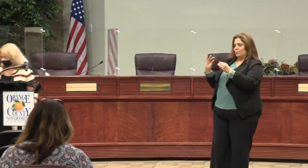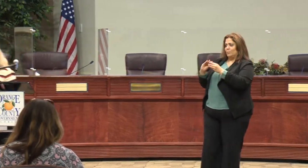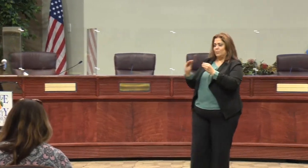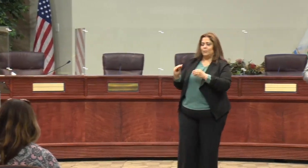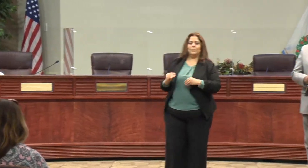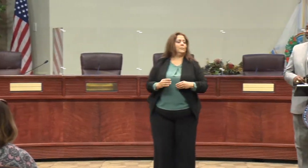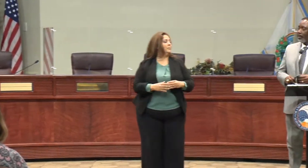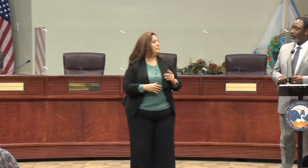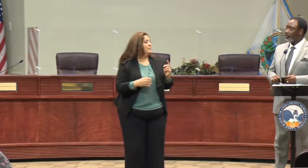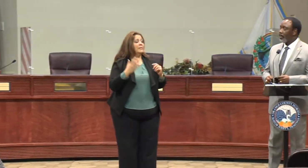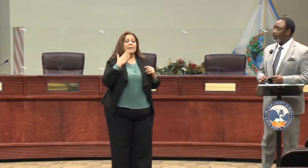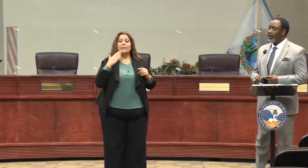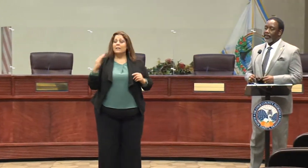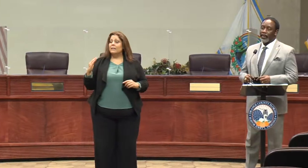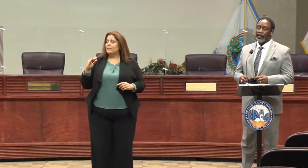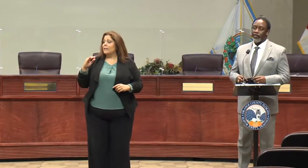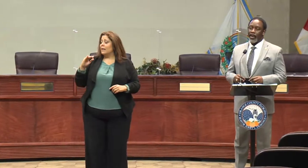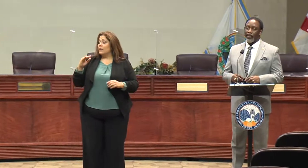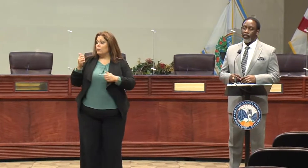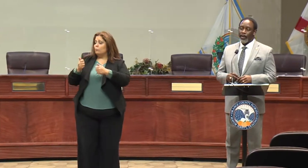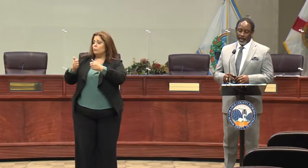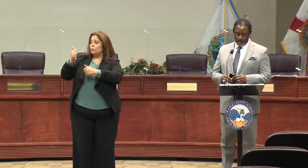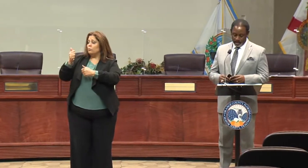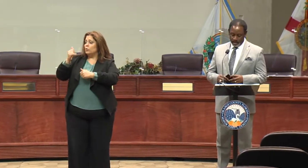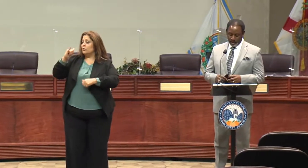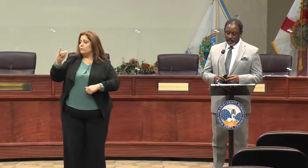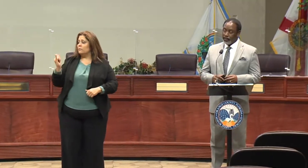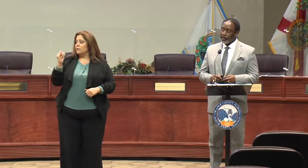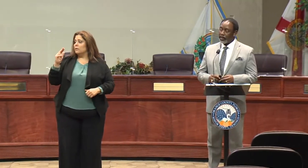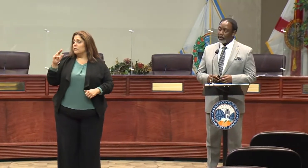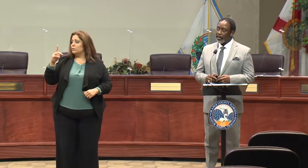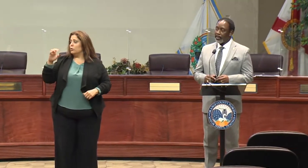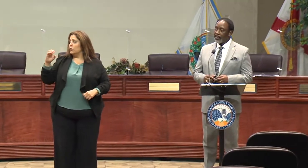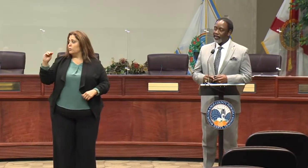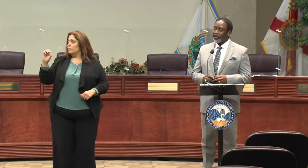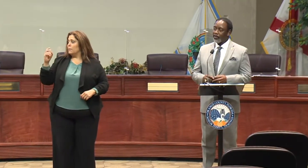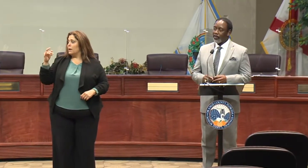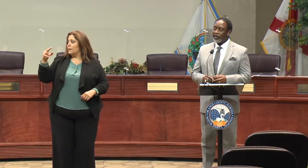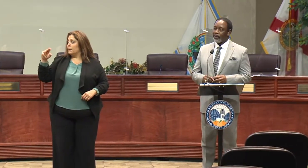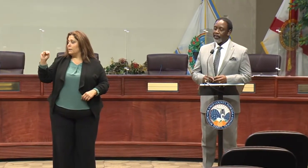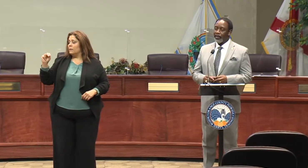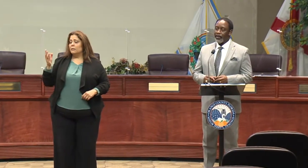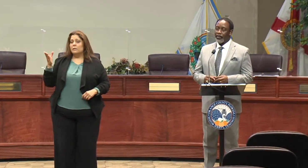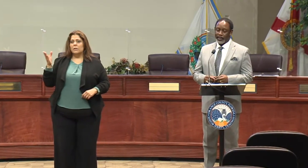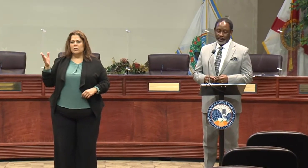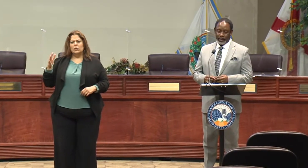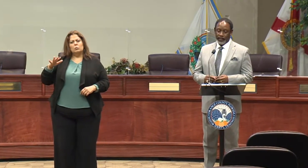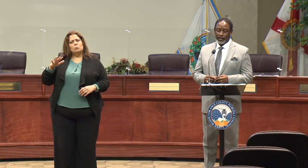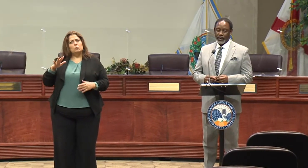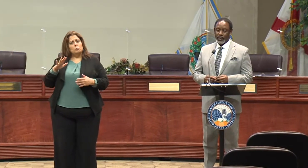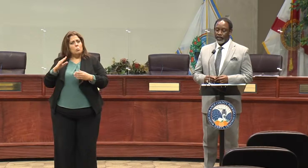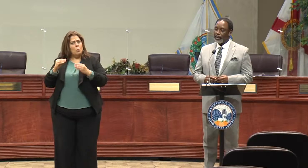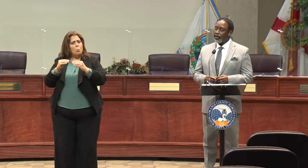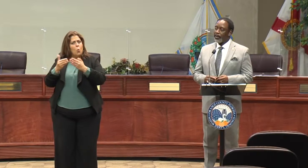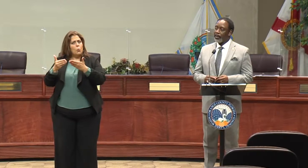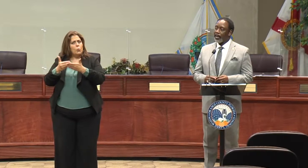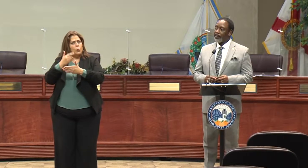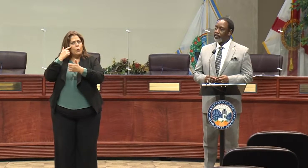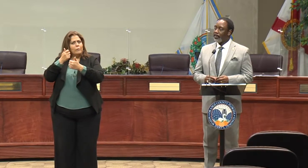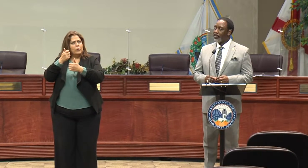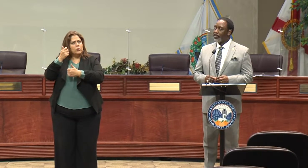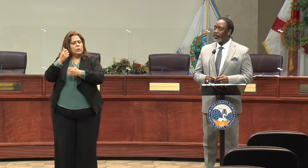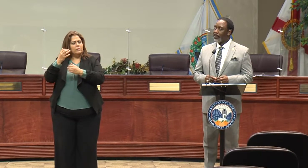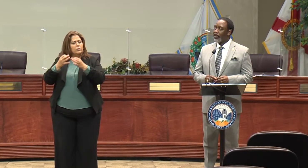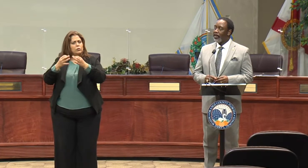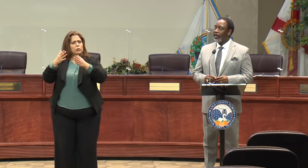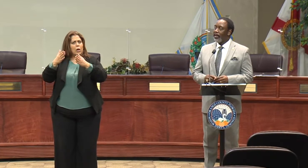Thank you, Chief Judge Munyon. By the way, Chief Judge Munyon is relatively new as the Chief Judge here in the Ninth